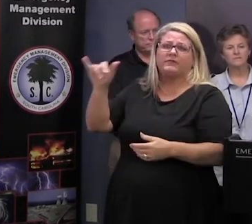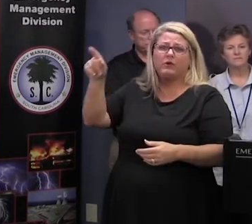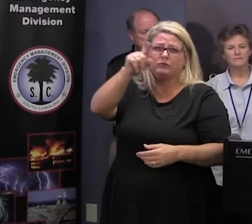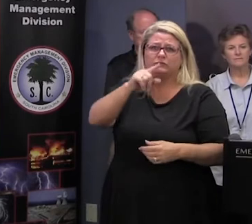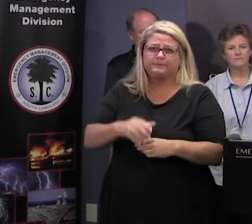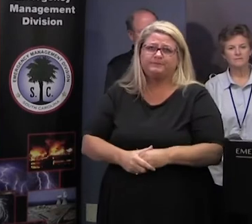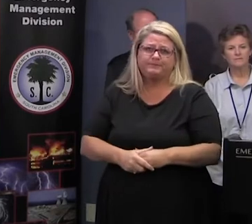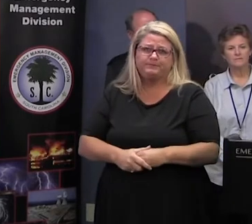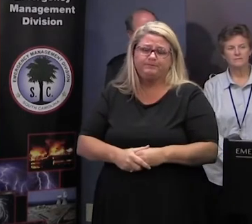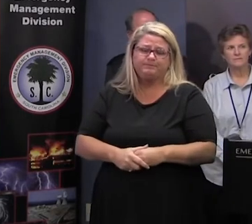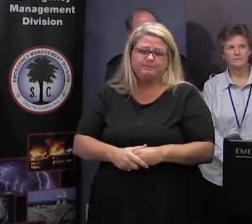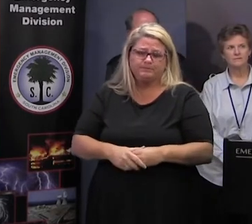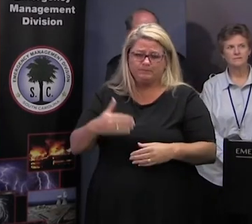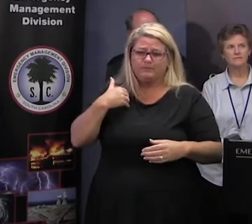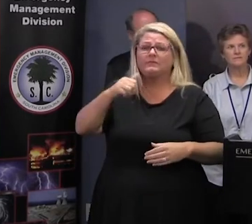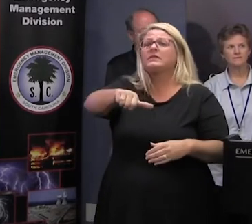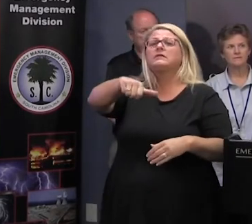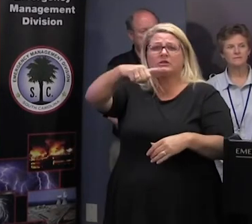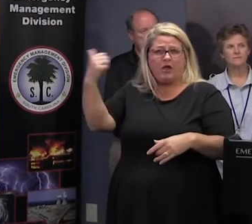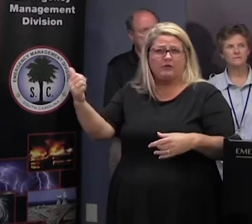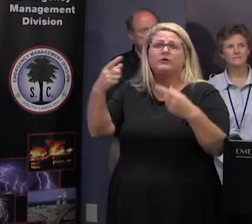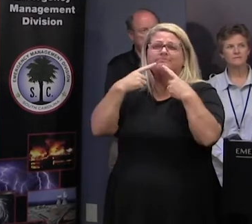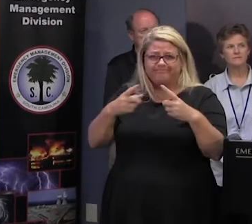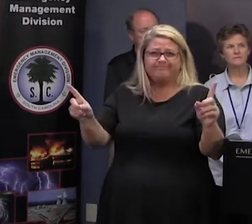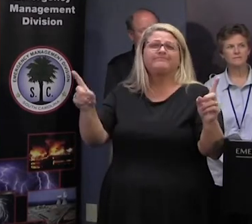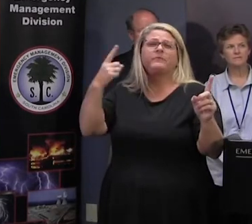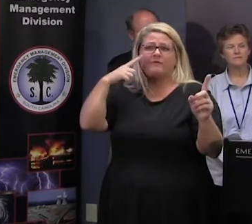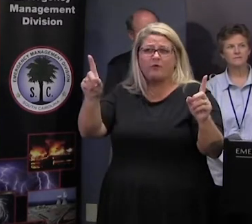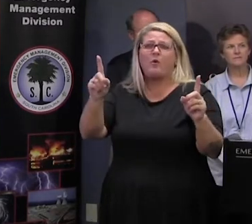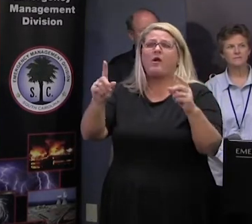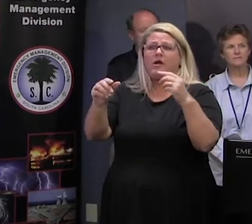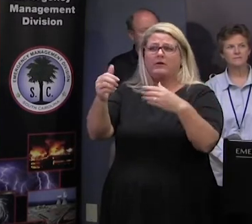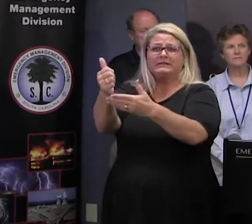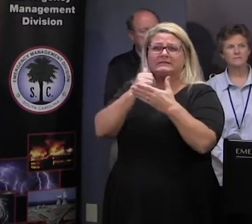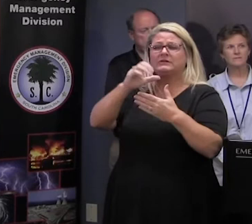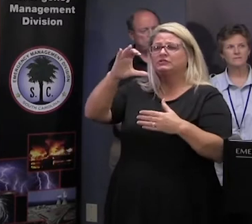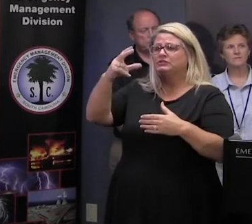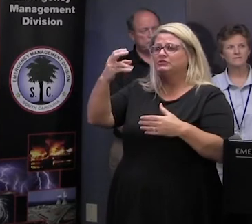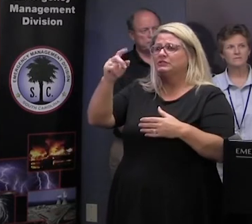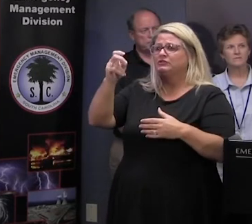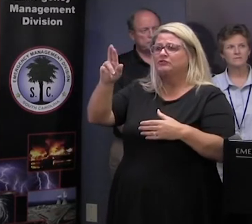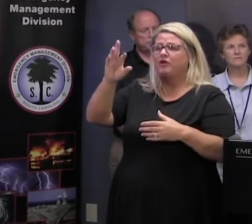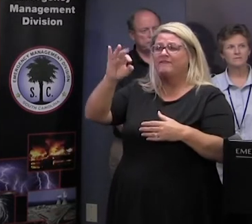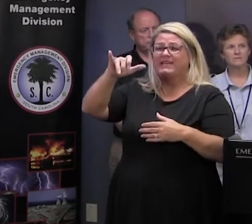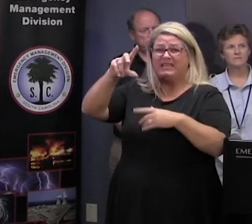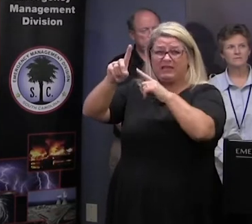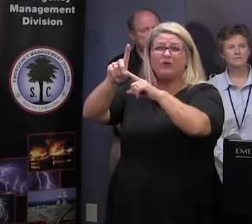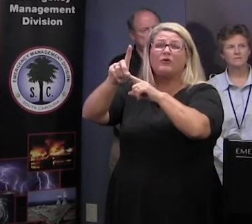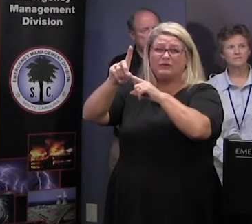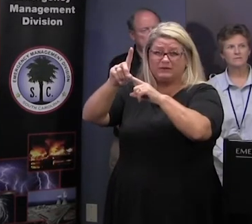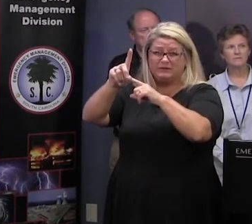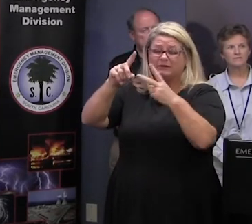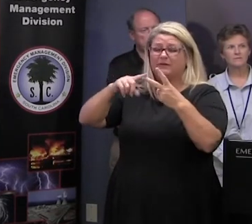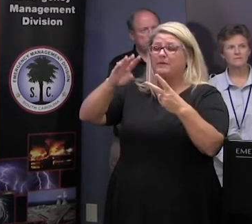had another declaration for individual assistance. Chesterfield County has been declared earlier, so